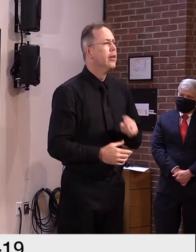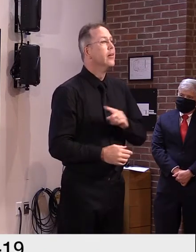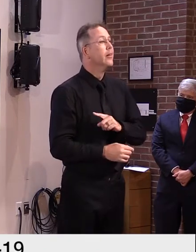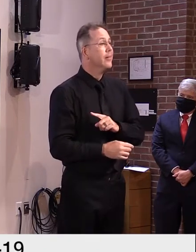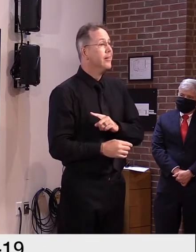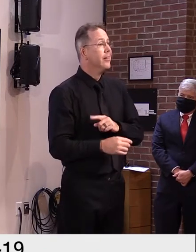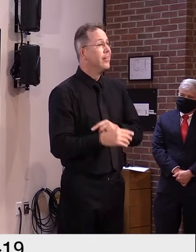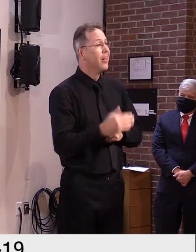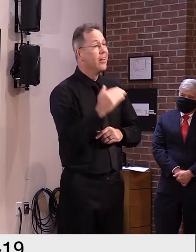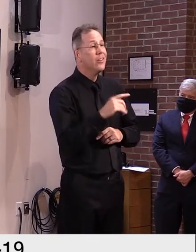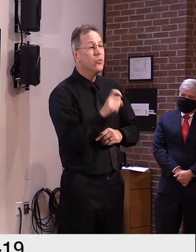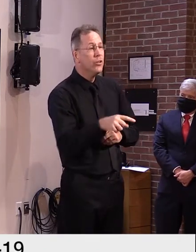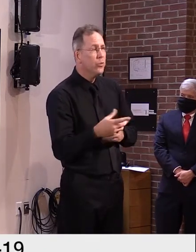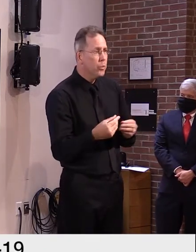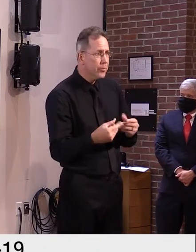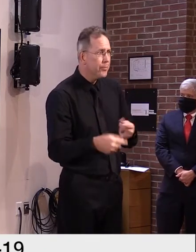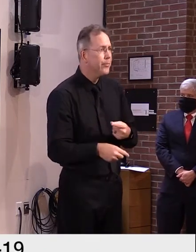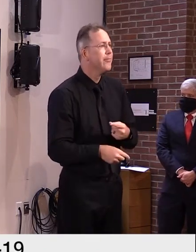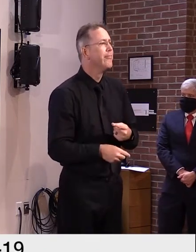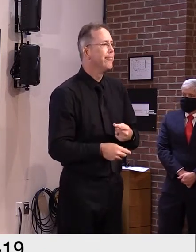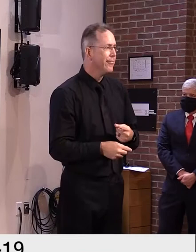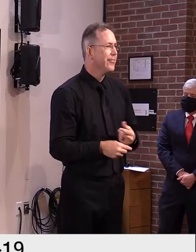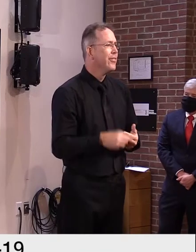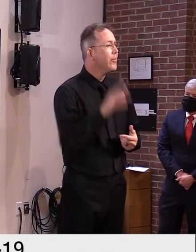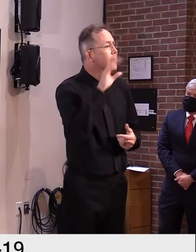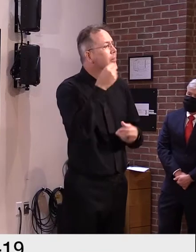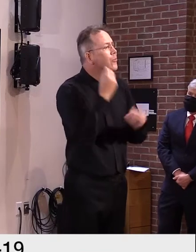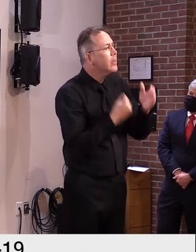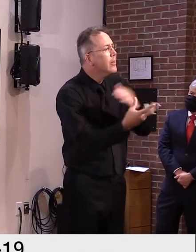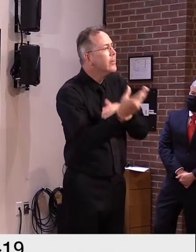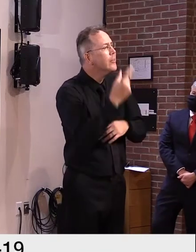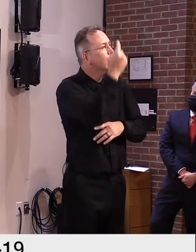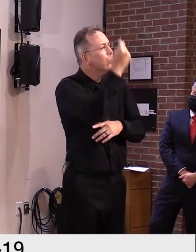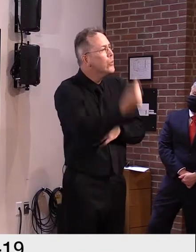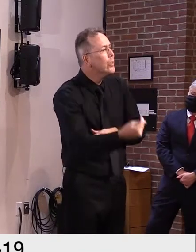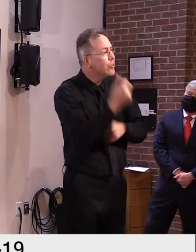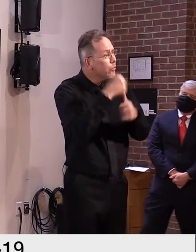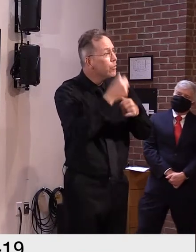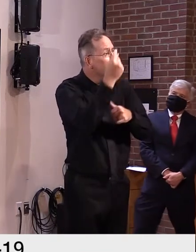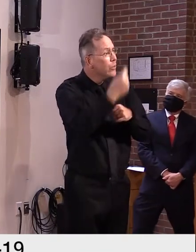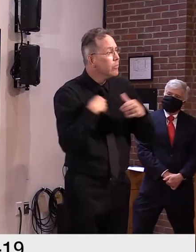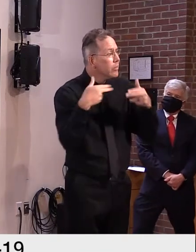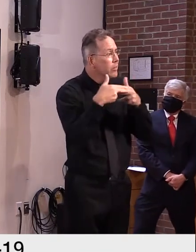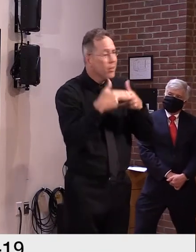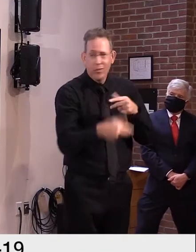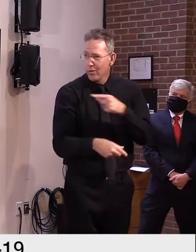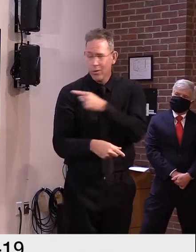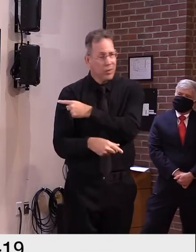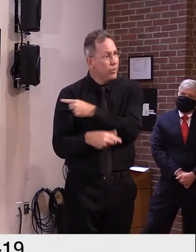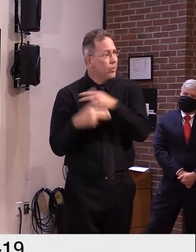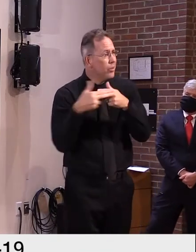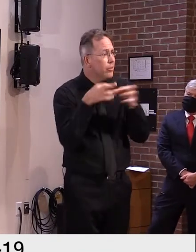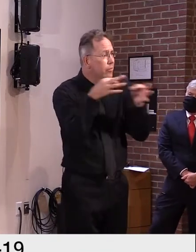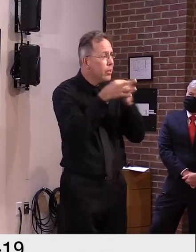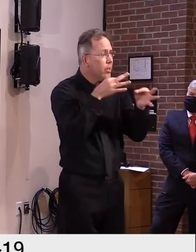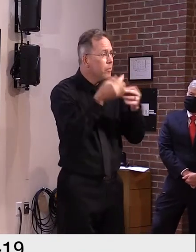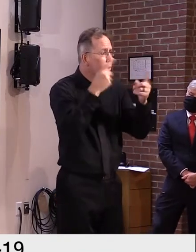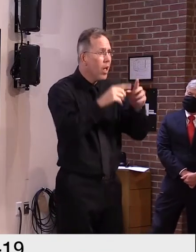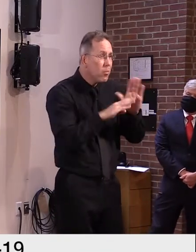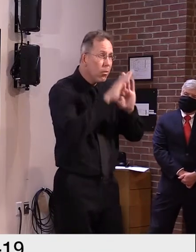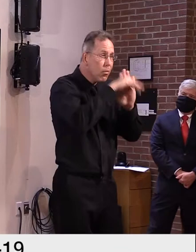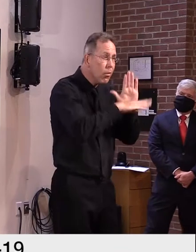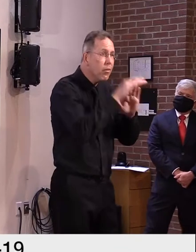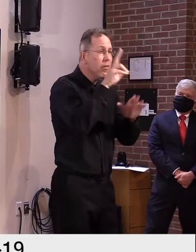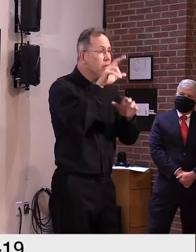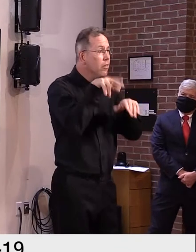that's why we have our Tuesday modeling sessions every week, because we have what Commissioner Pichak terms the